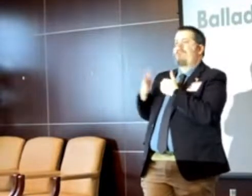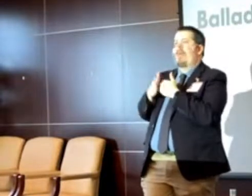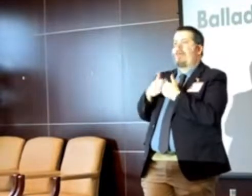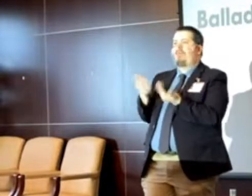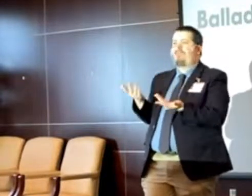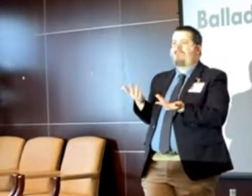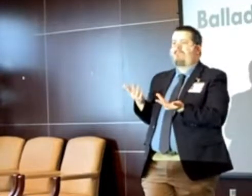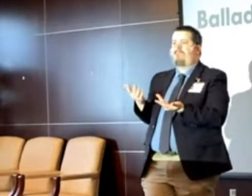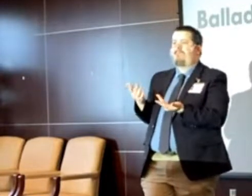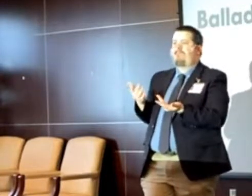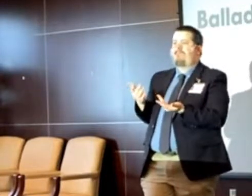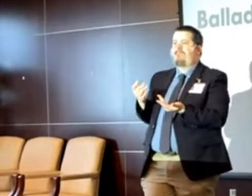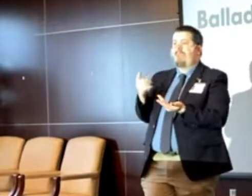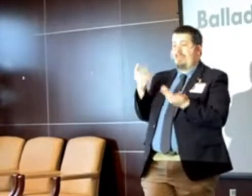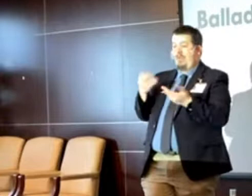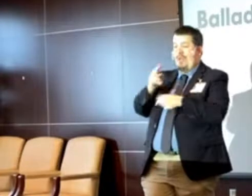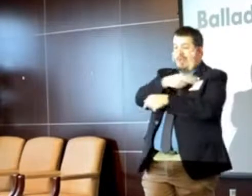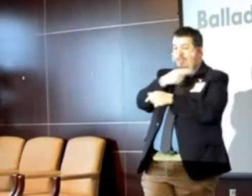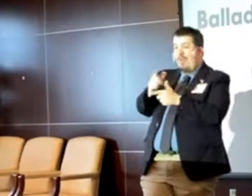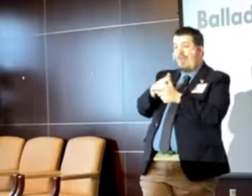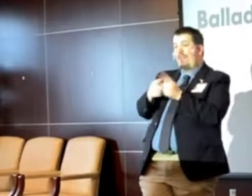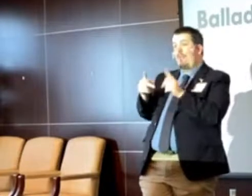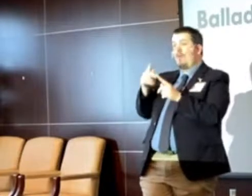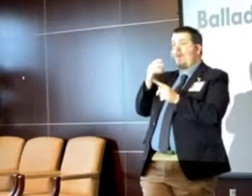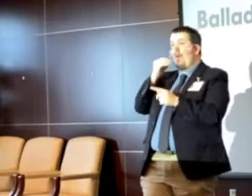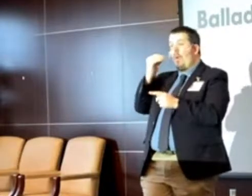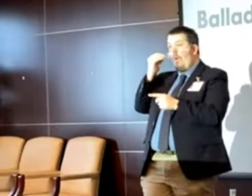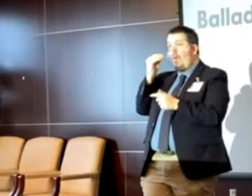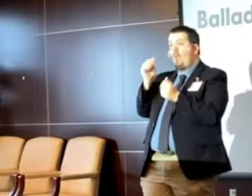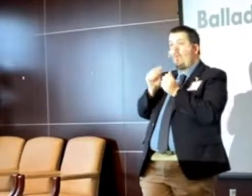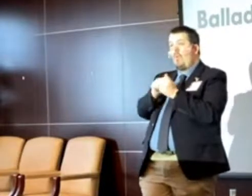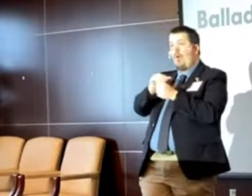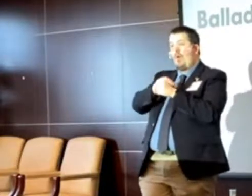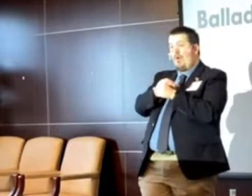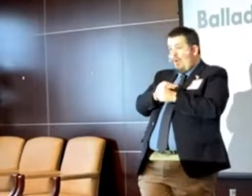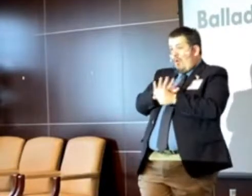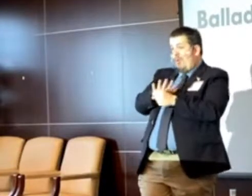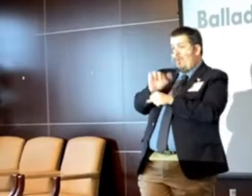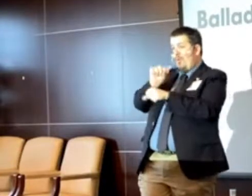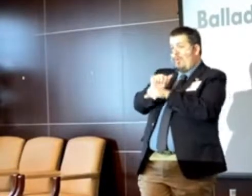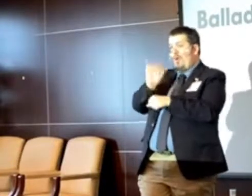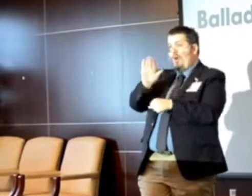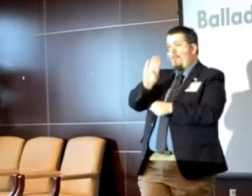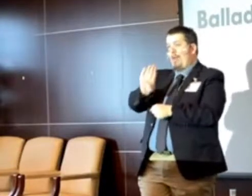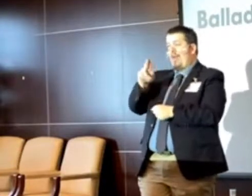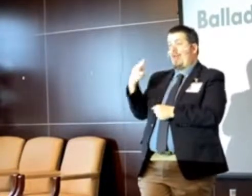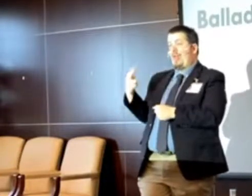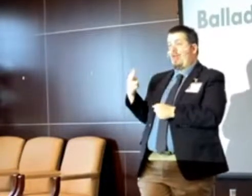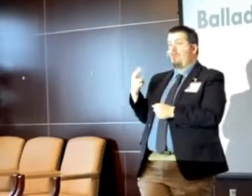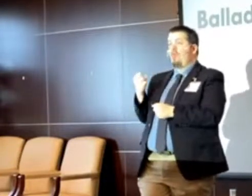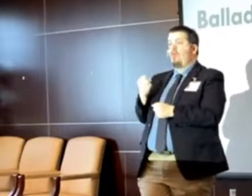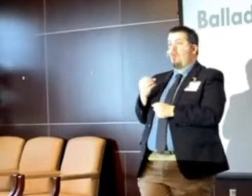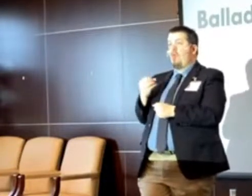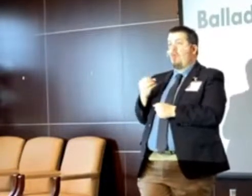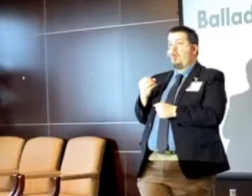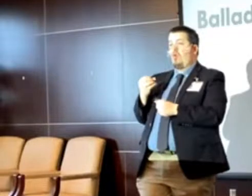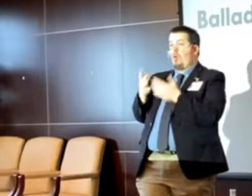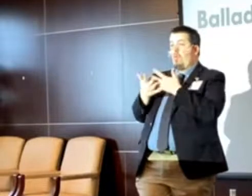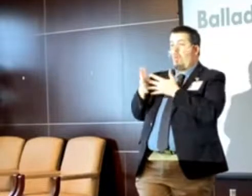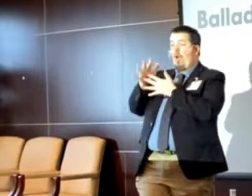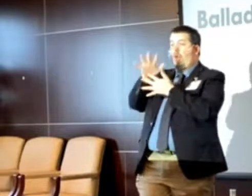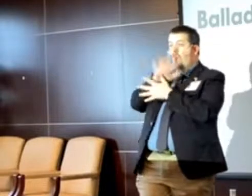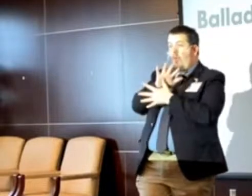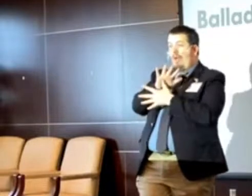hospital, as well as those who are at home with COVID that are employed by Ballad. So what we're